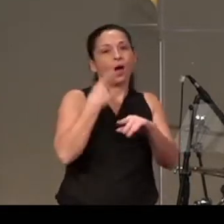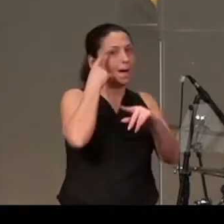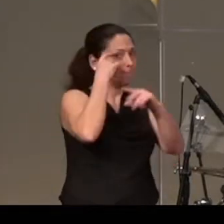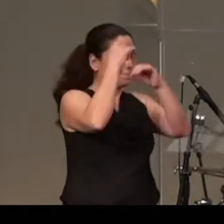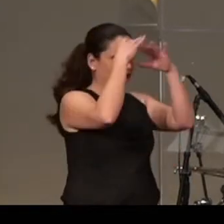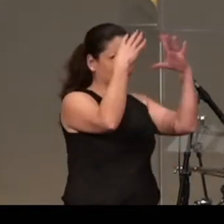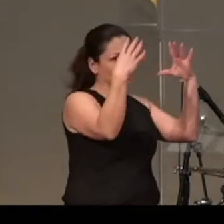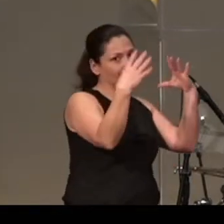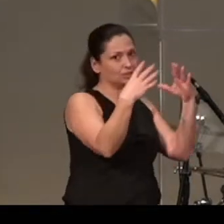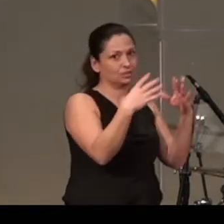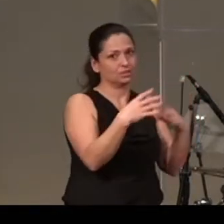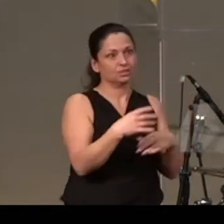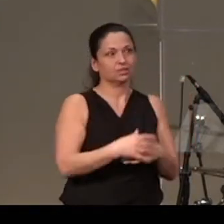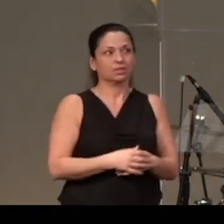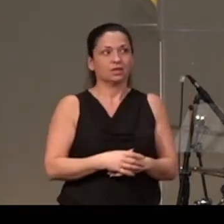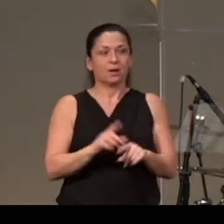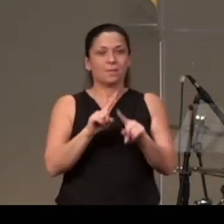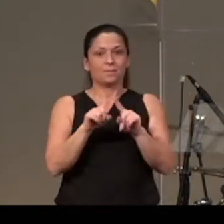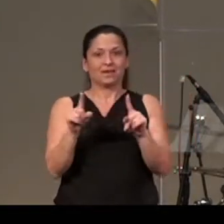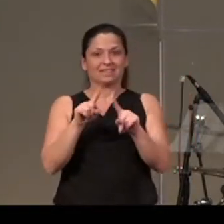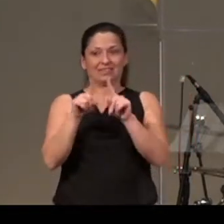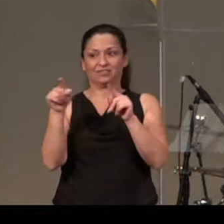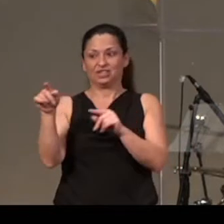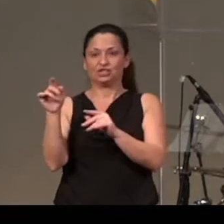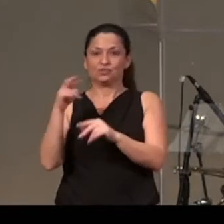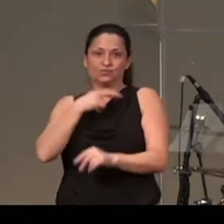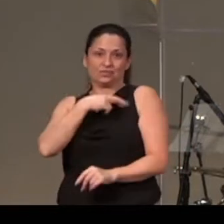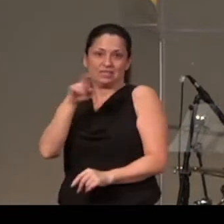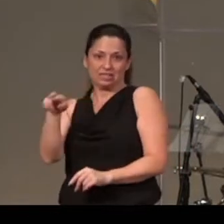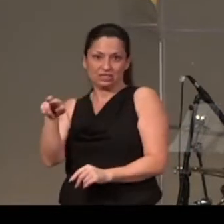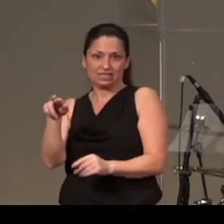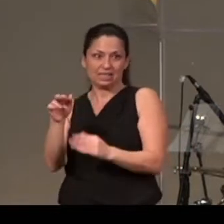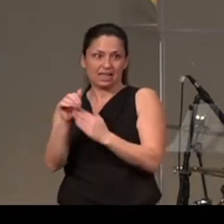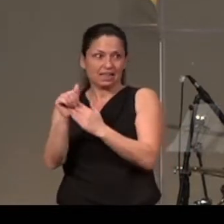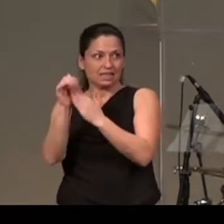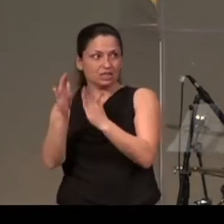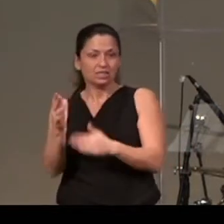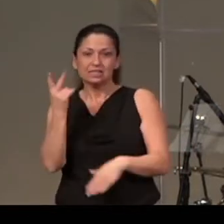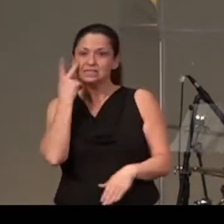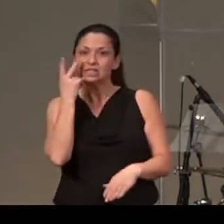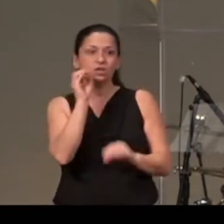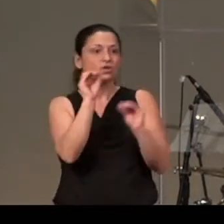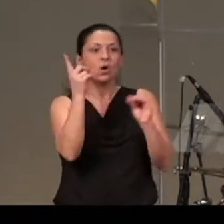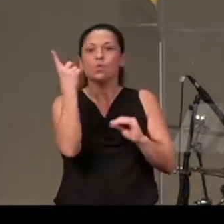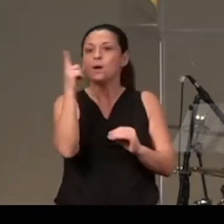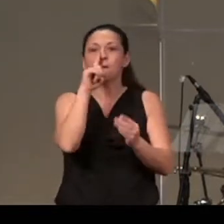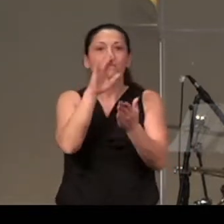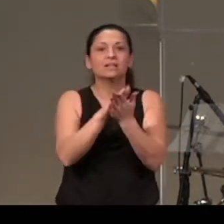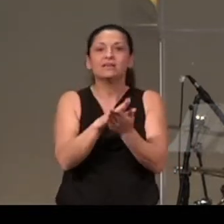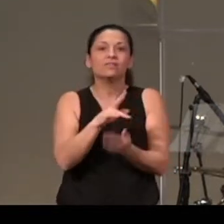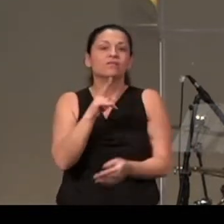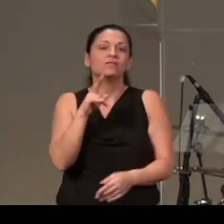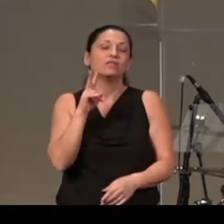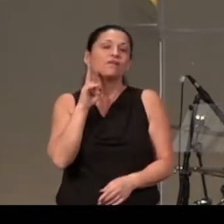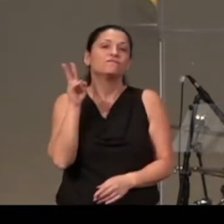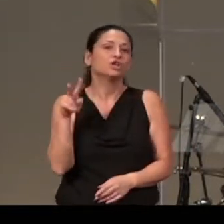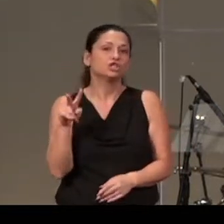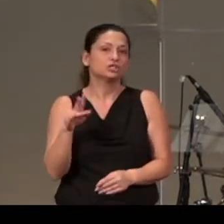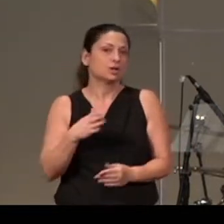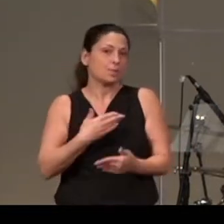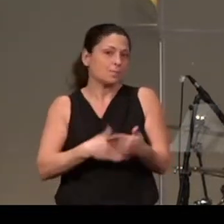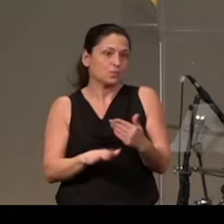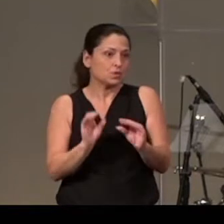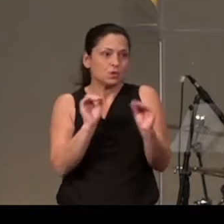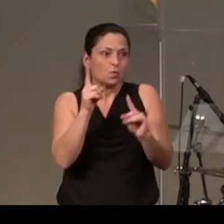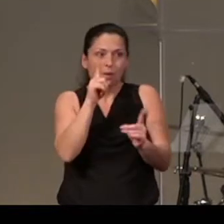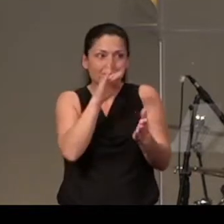the religious leaders and Jesus, and it's so good. It's so good. You see, nobody believed in the virgin birth. Nobody believed it. And so